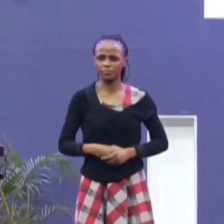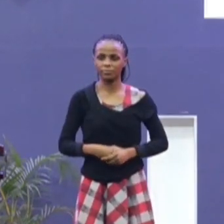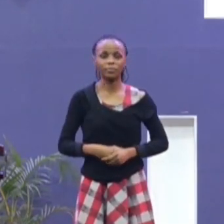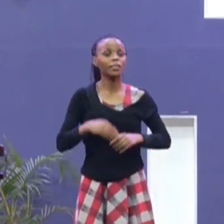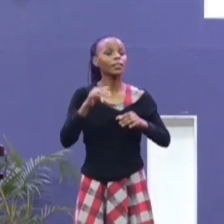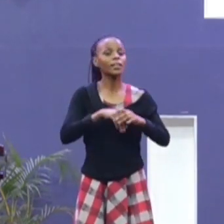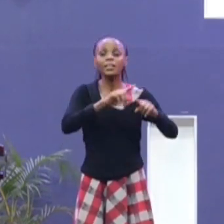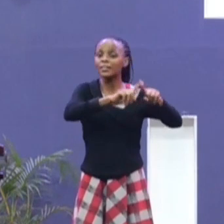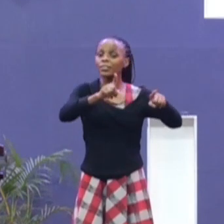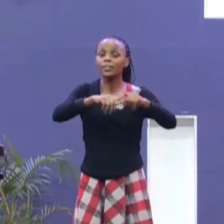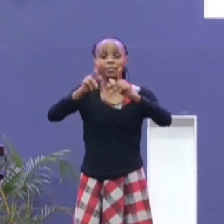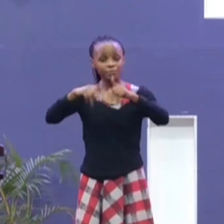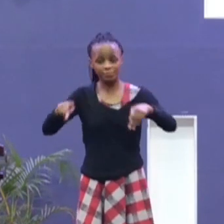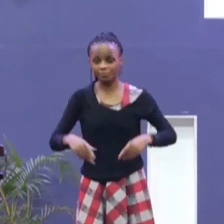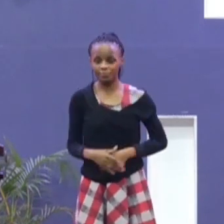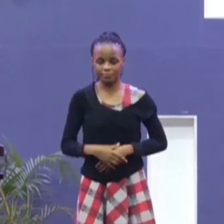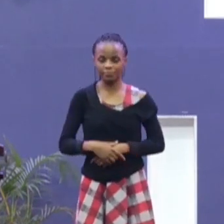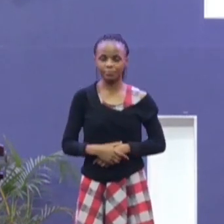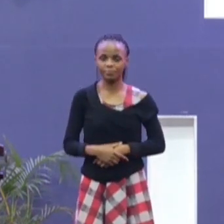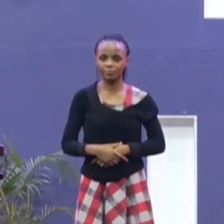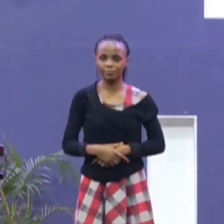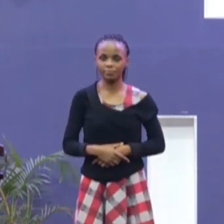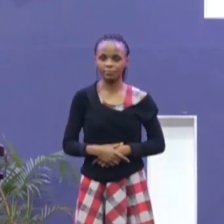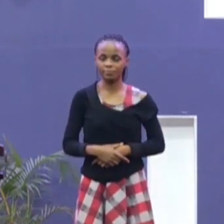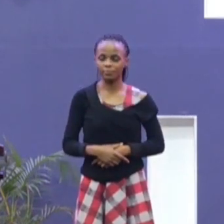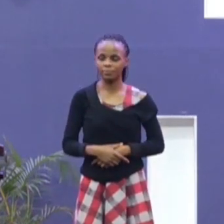In different people. Mu bantu banjawulo.